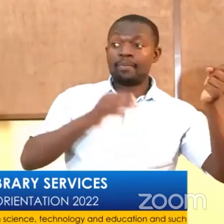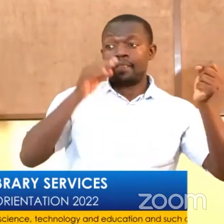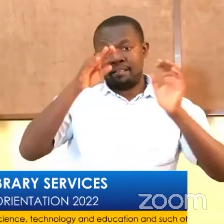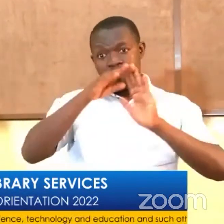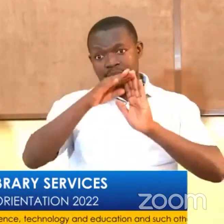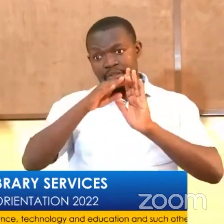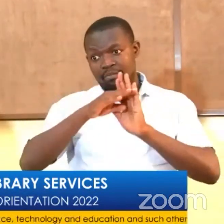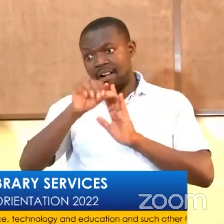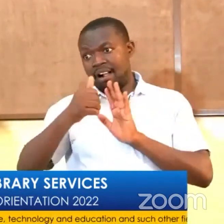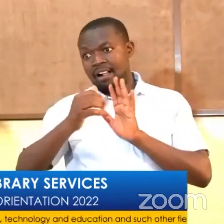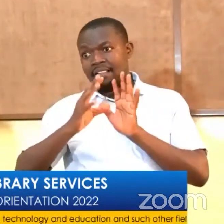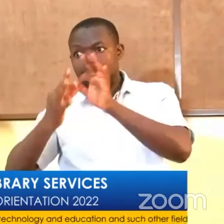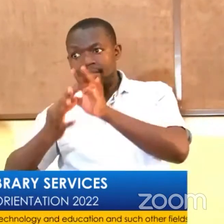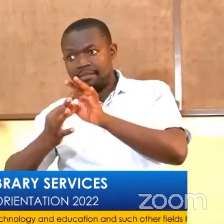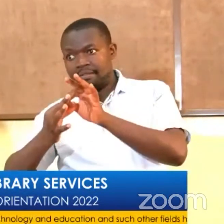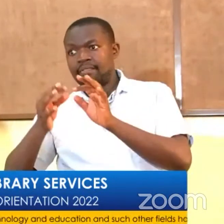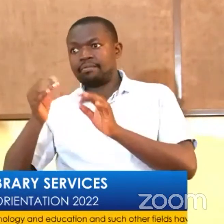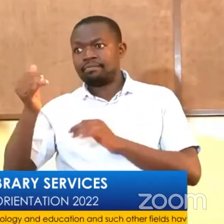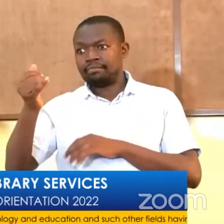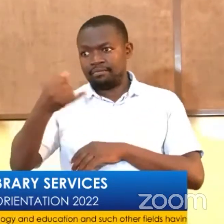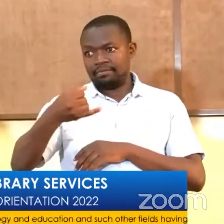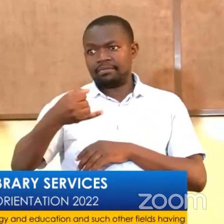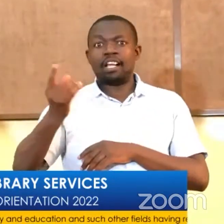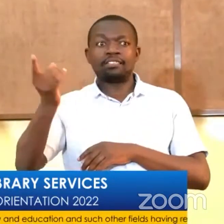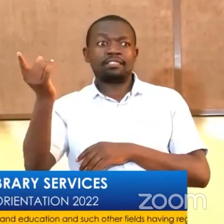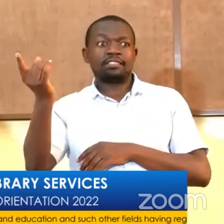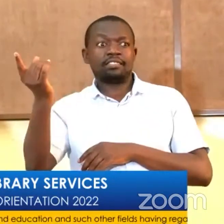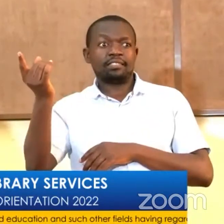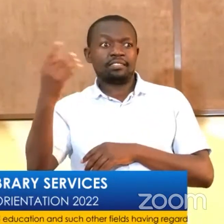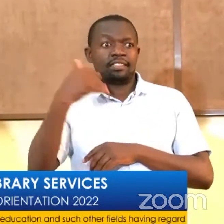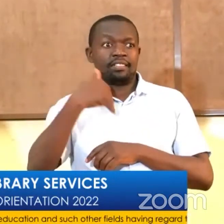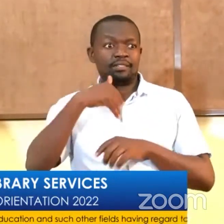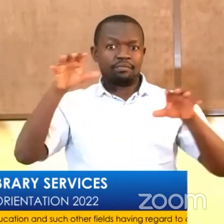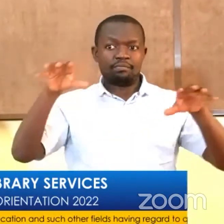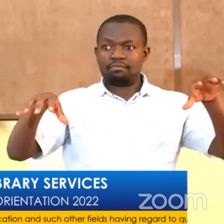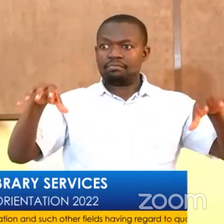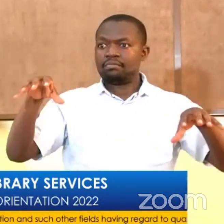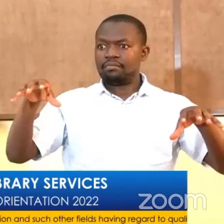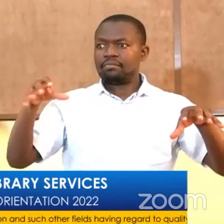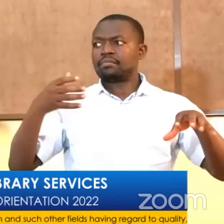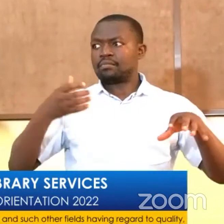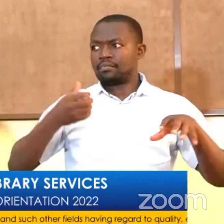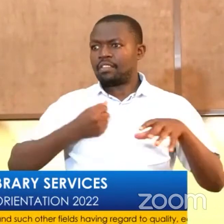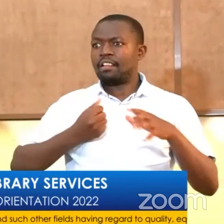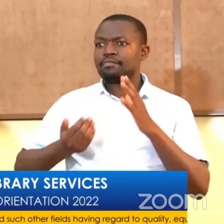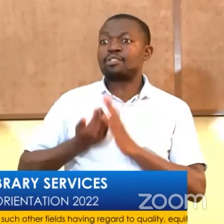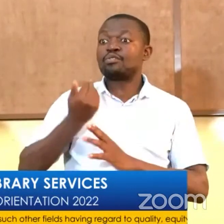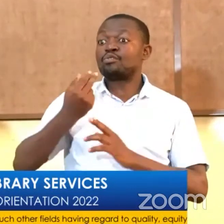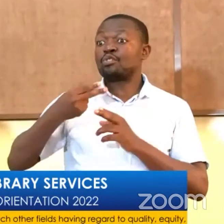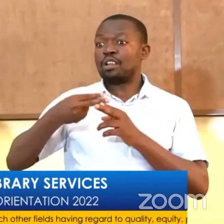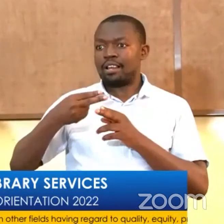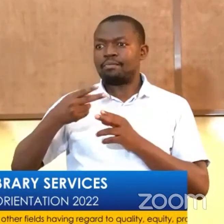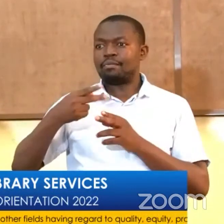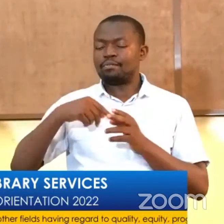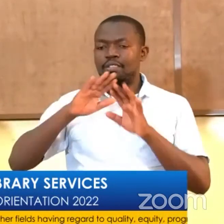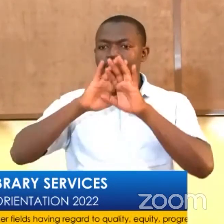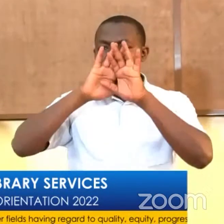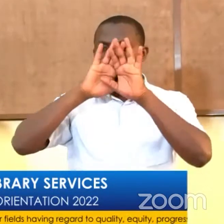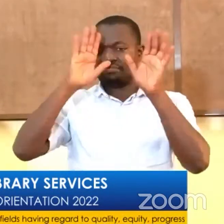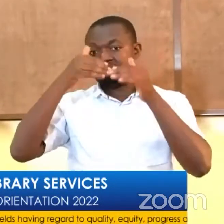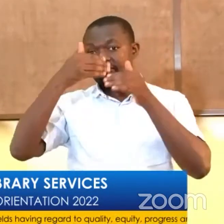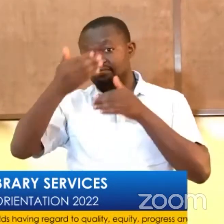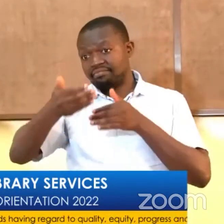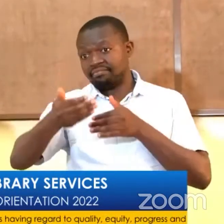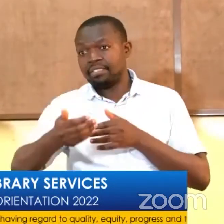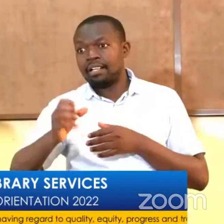under Faculty of Arts. And the Faculty of Arts, I think, has a new name. We shall clarify on that. I